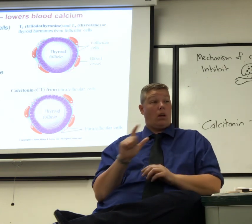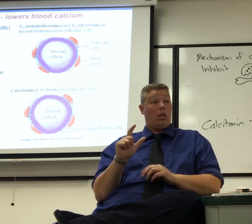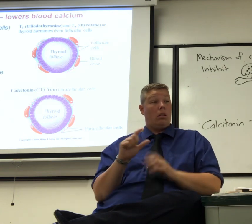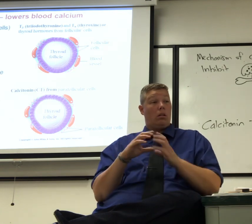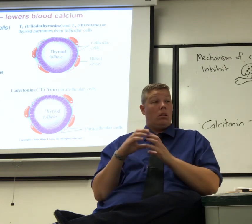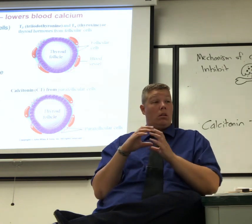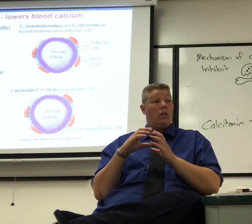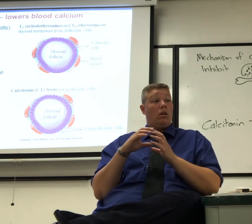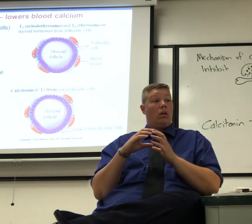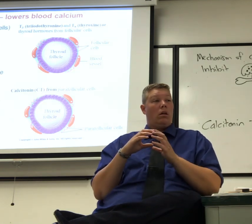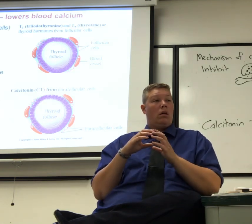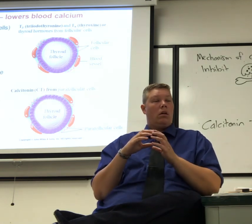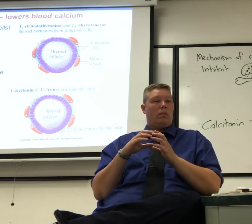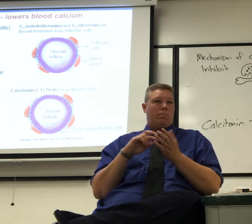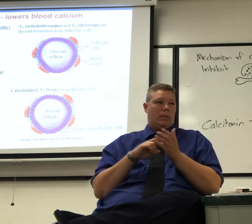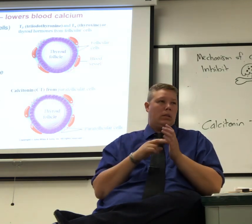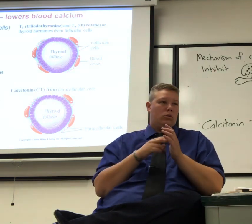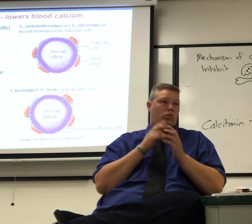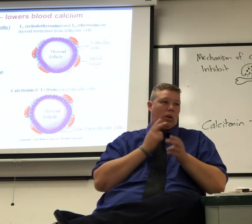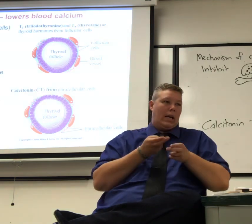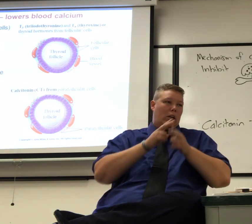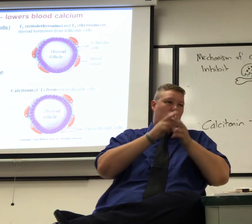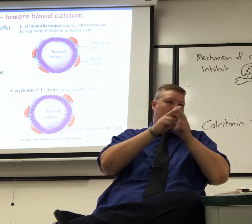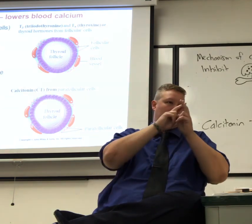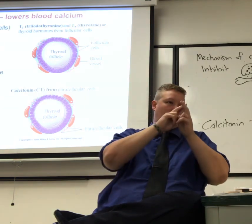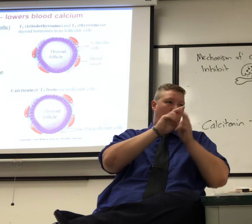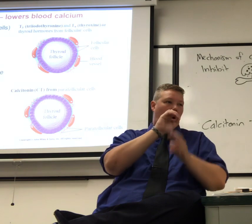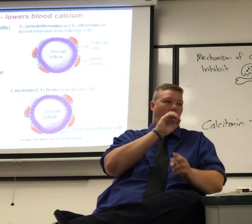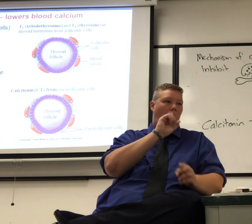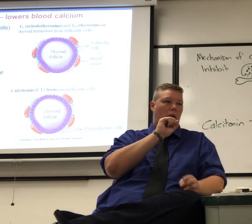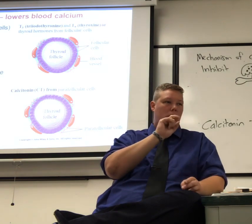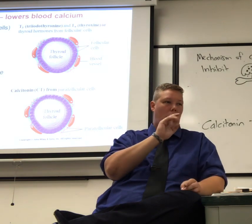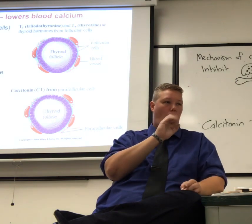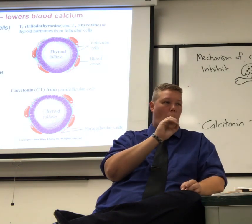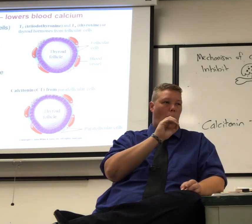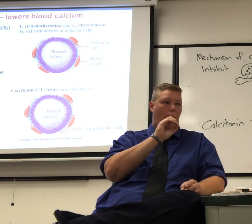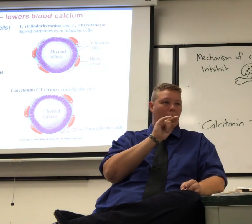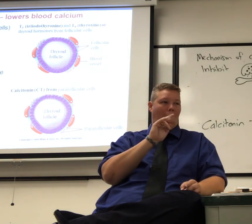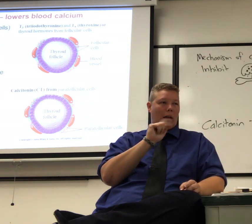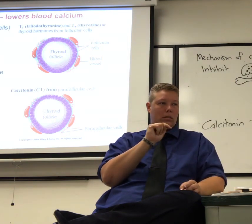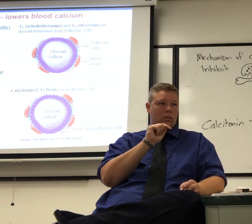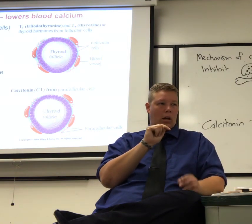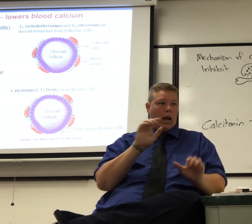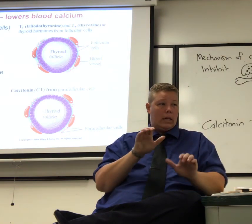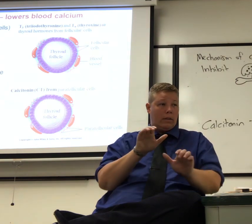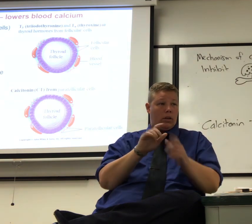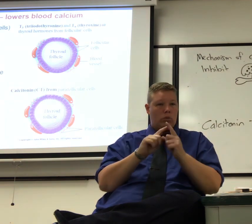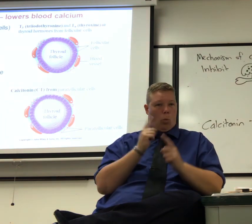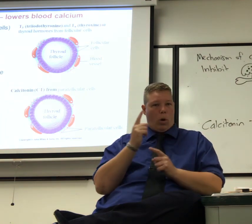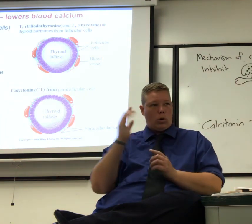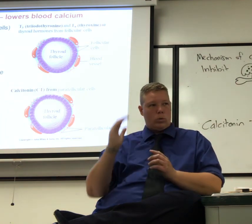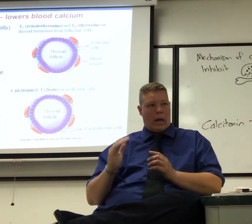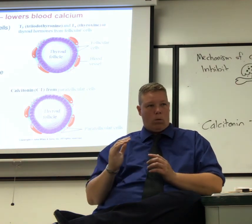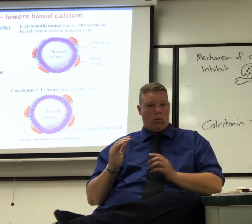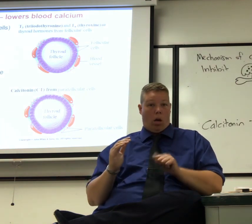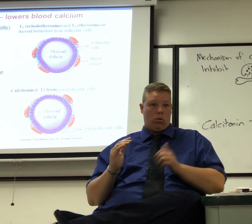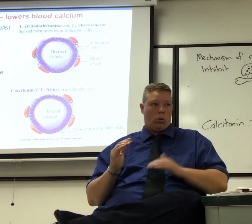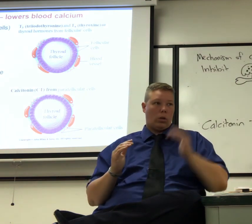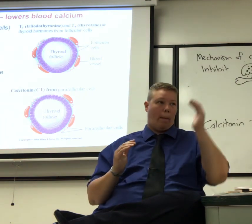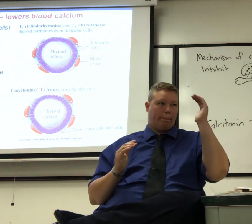inhibit those cells that break down bone, by default, you're increasing